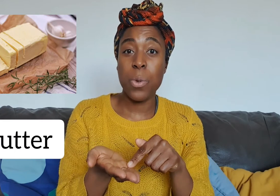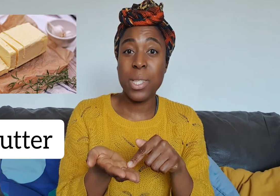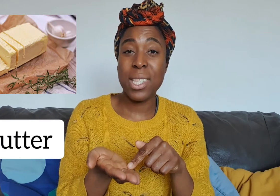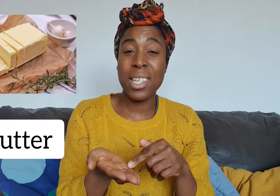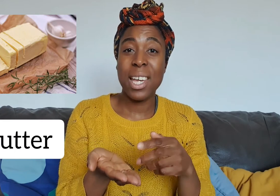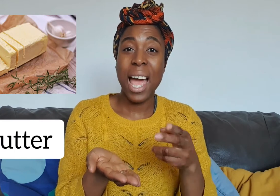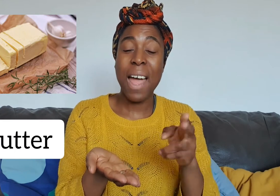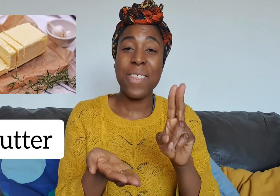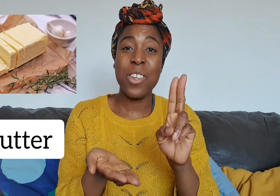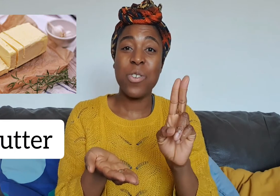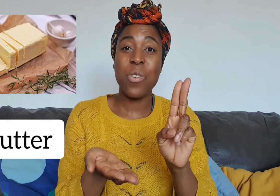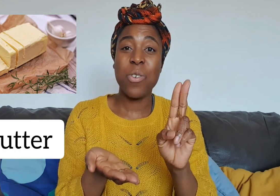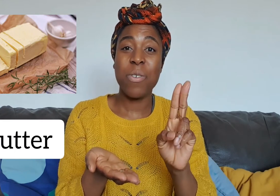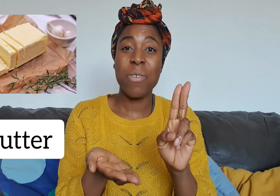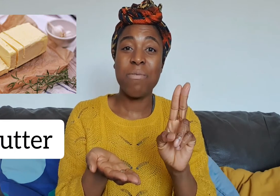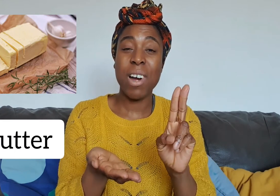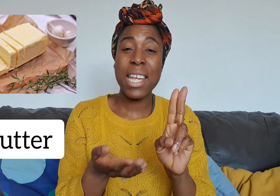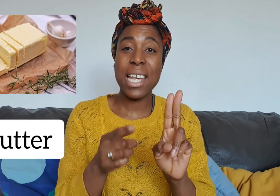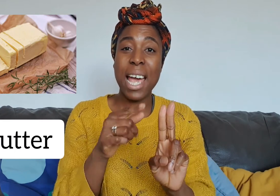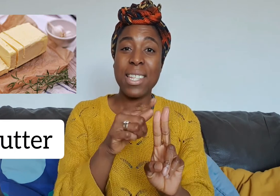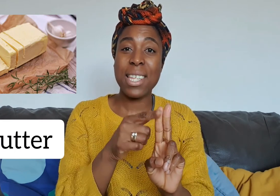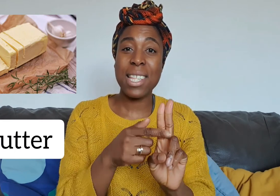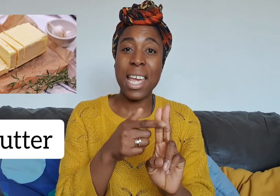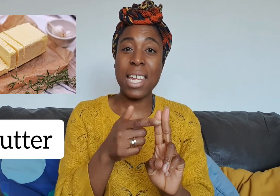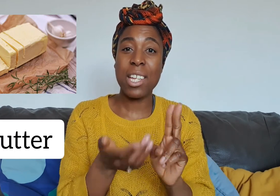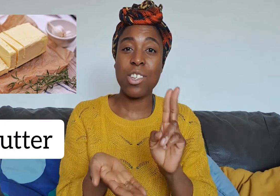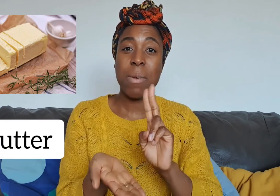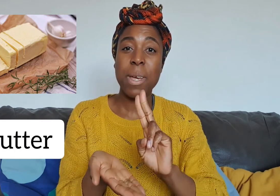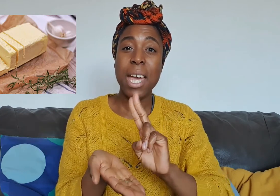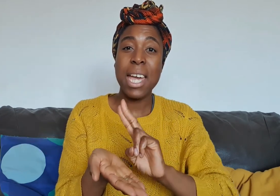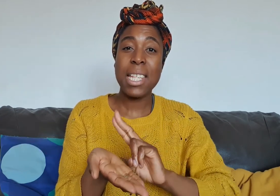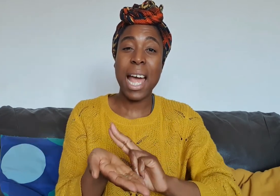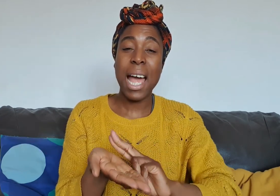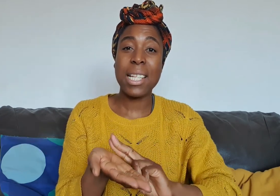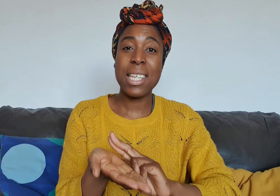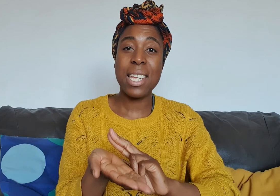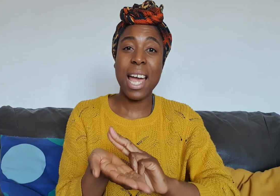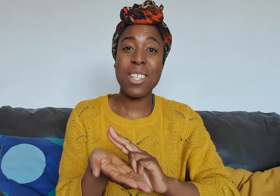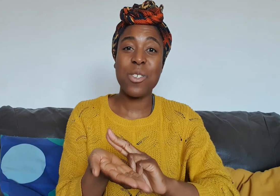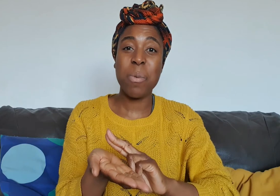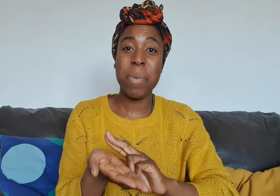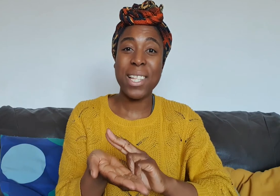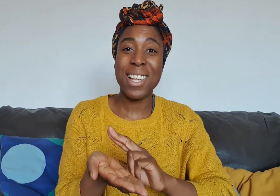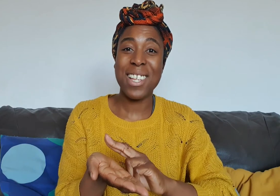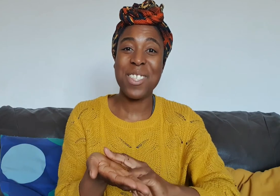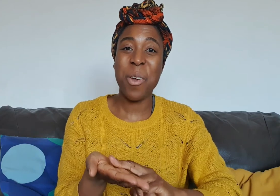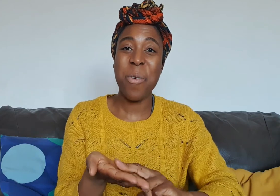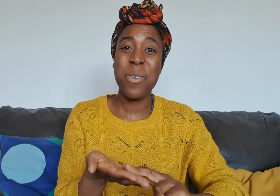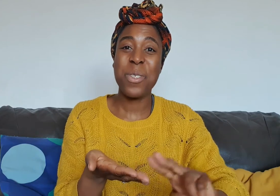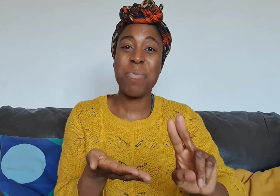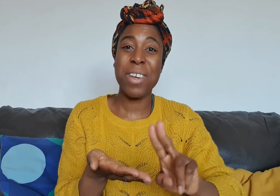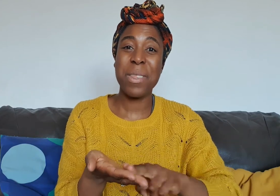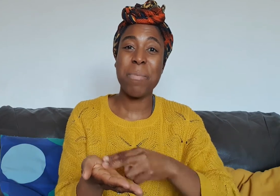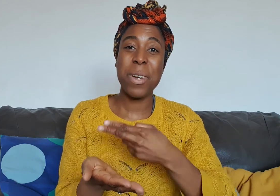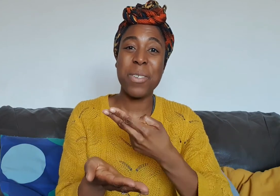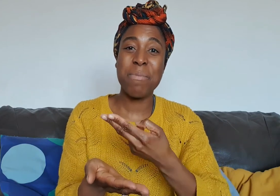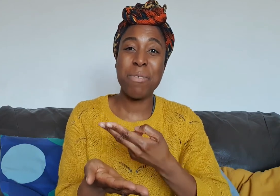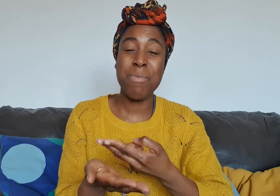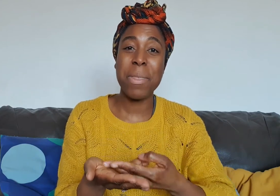toast, and then your right hand, this N hand shape, is acting as your butter. So spread the